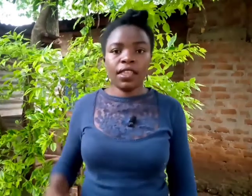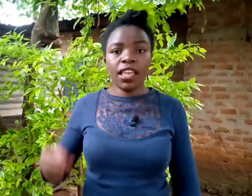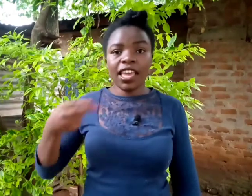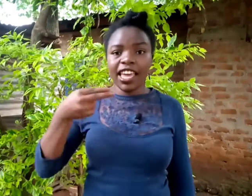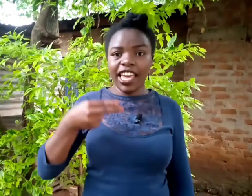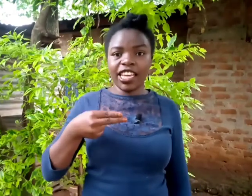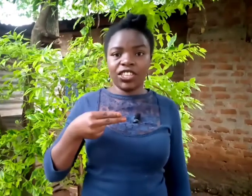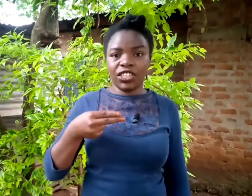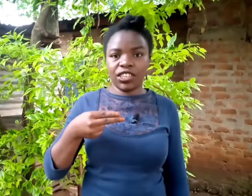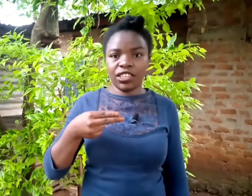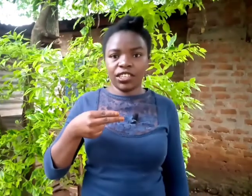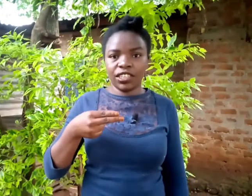H.